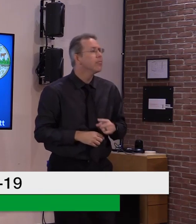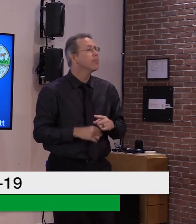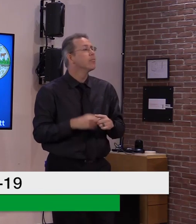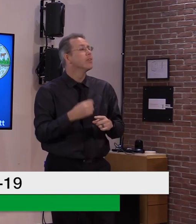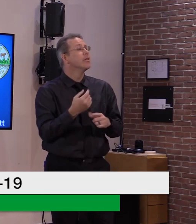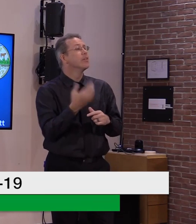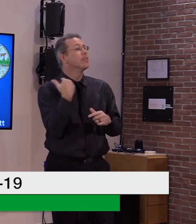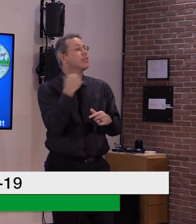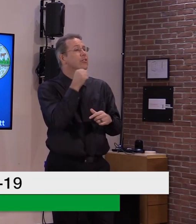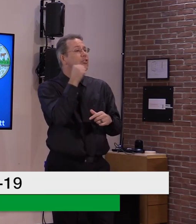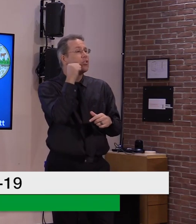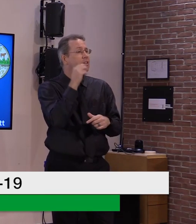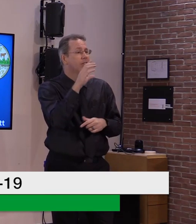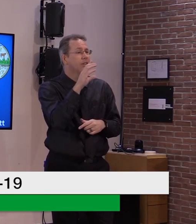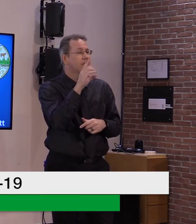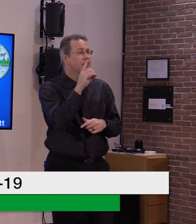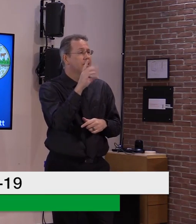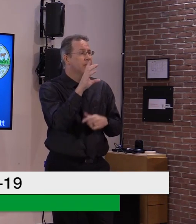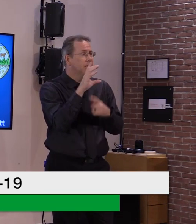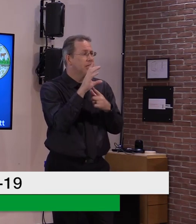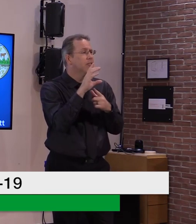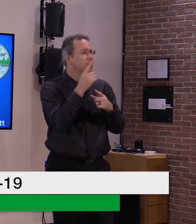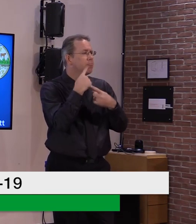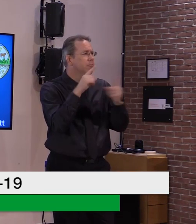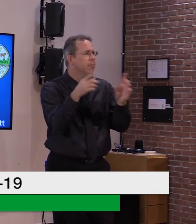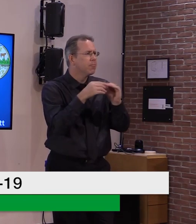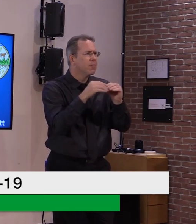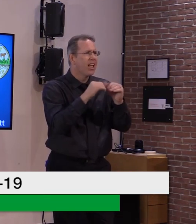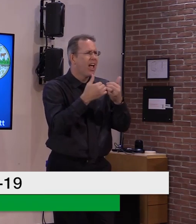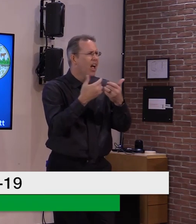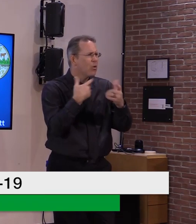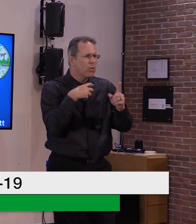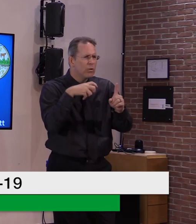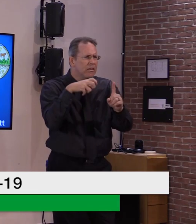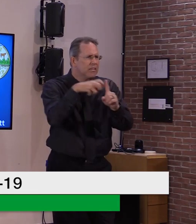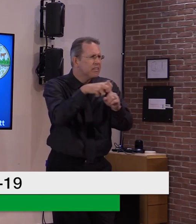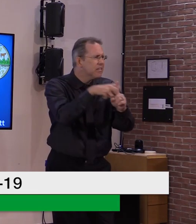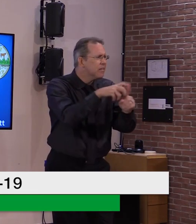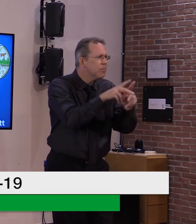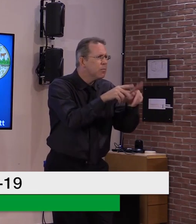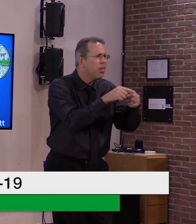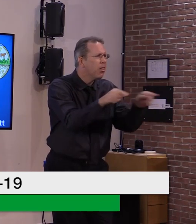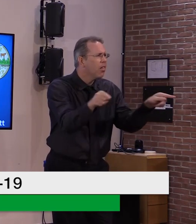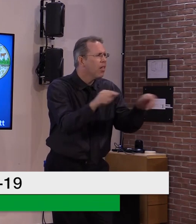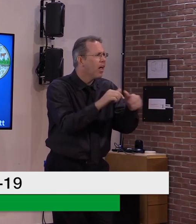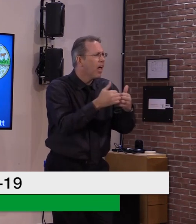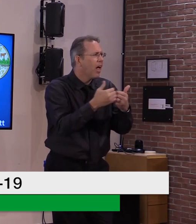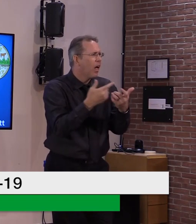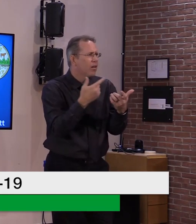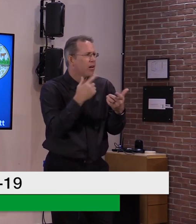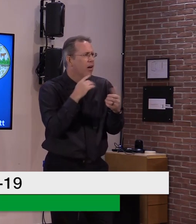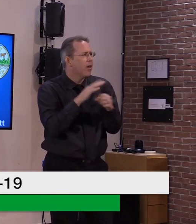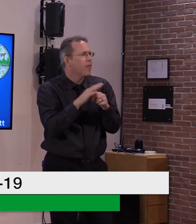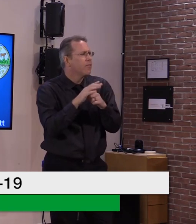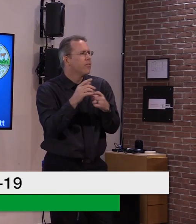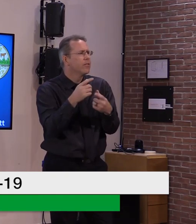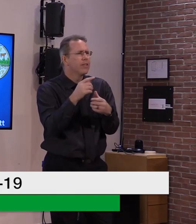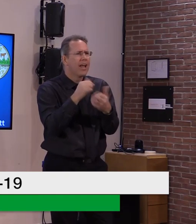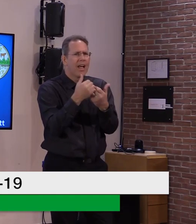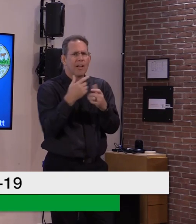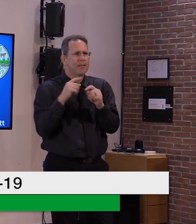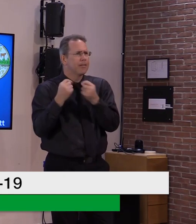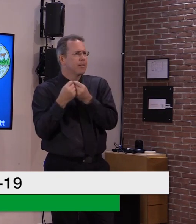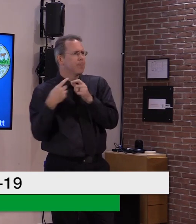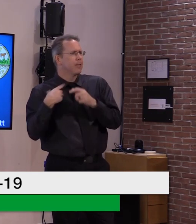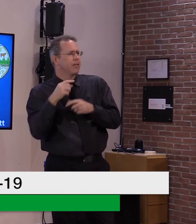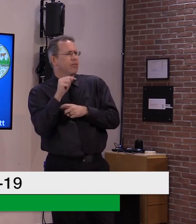should prioritize their containment strategy and their contact tracing and the reality is the country is overrun